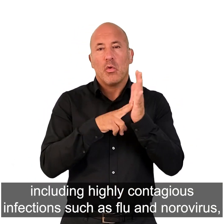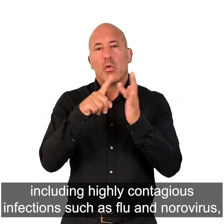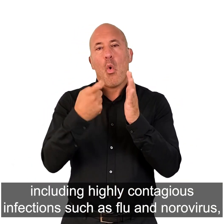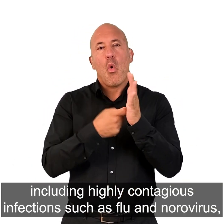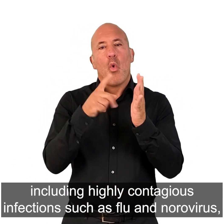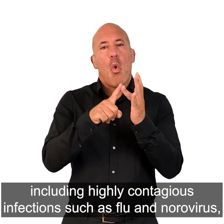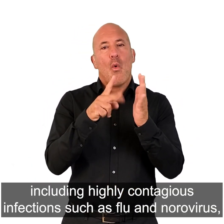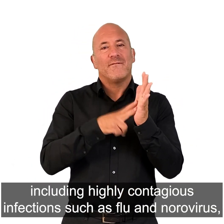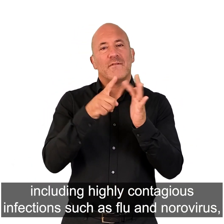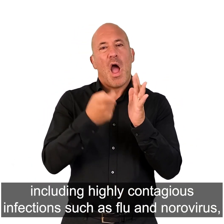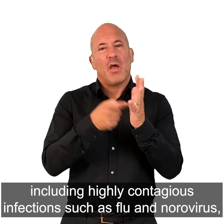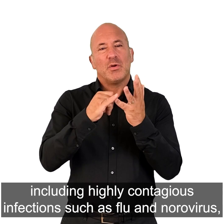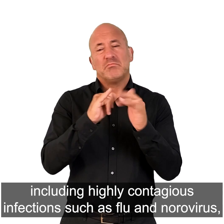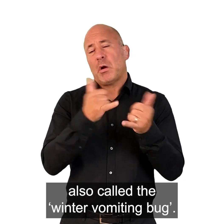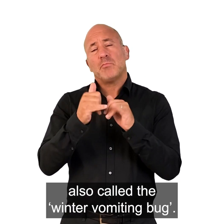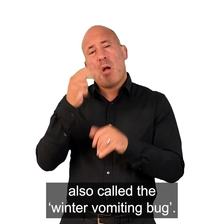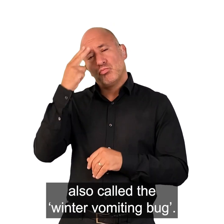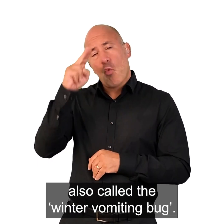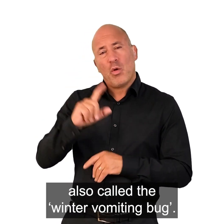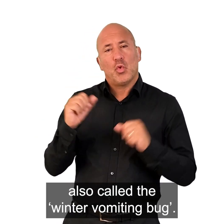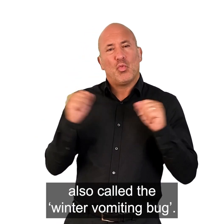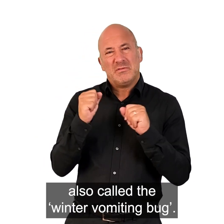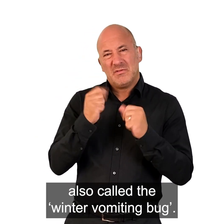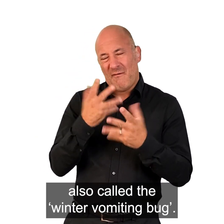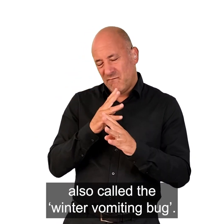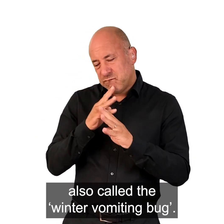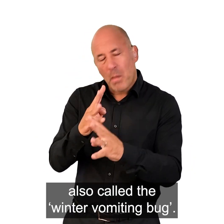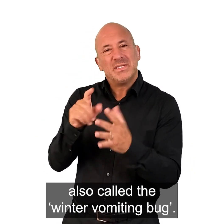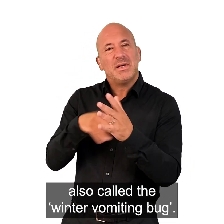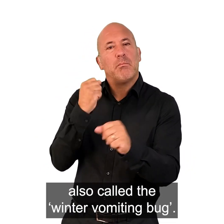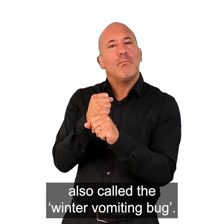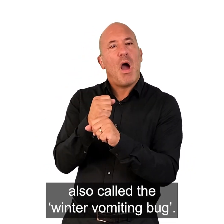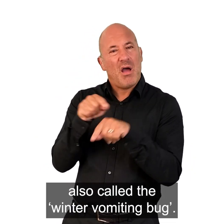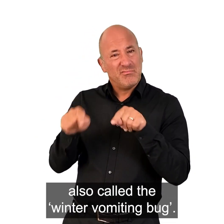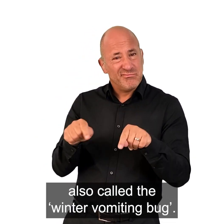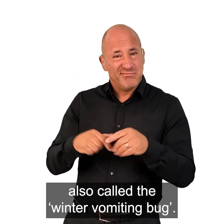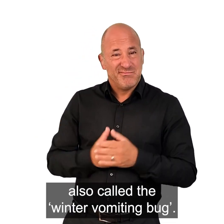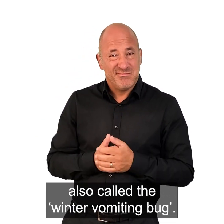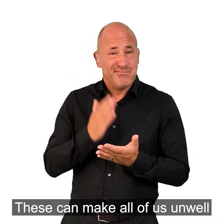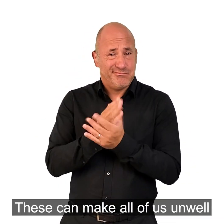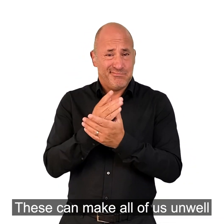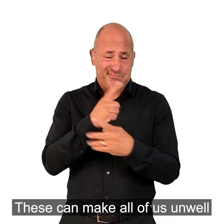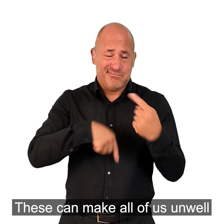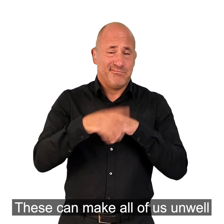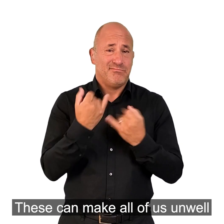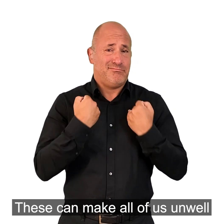and norovirus, also called the winter vomiting bug. They can all make us